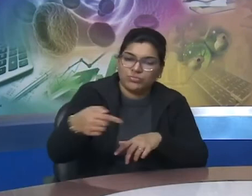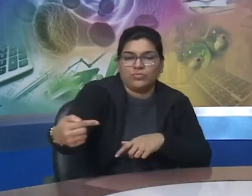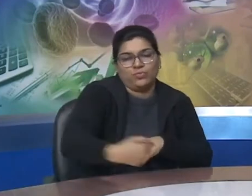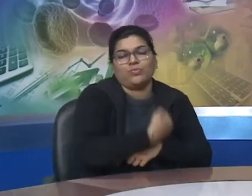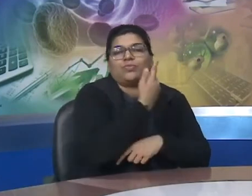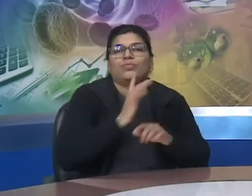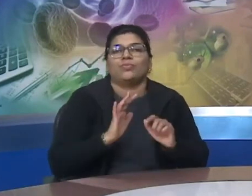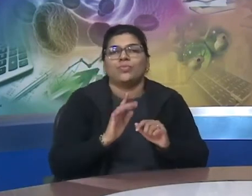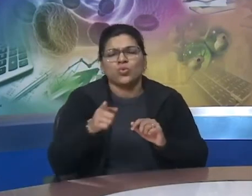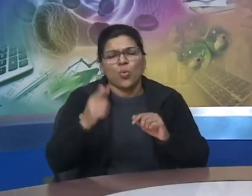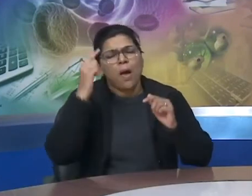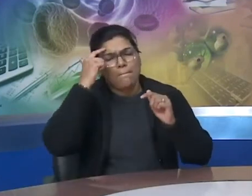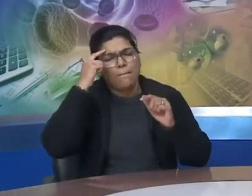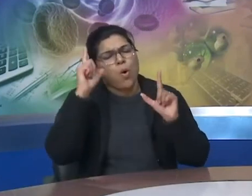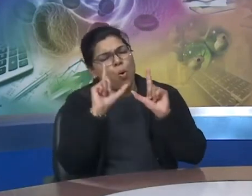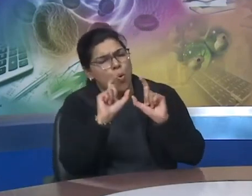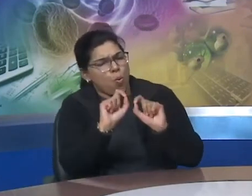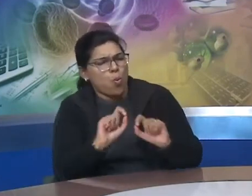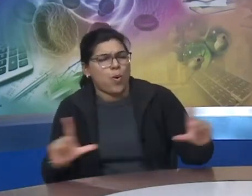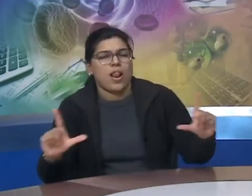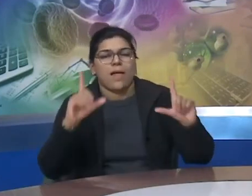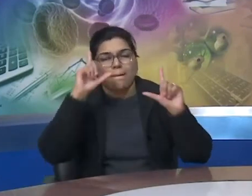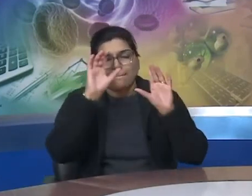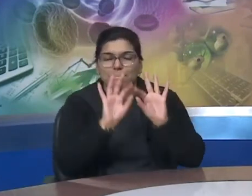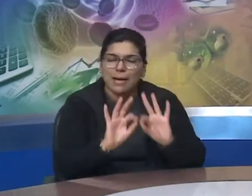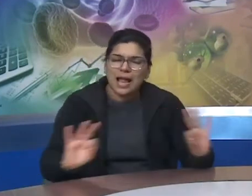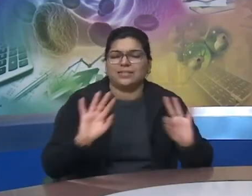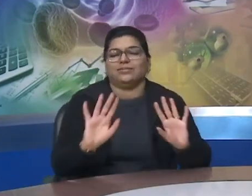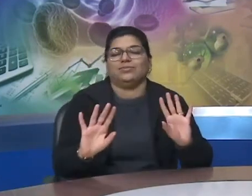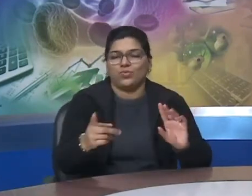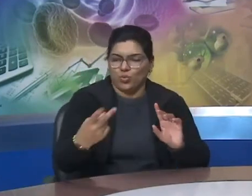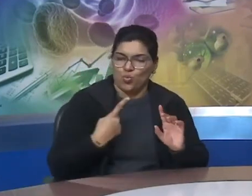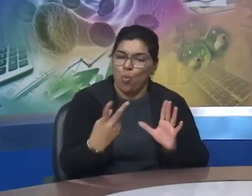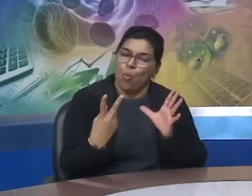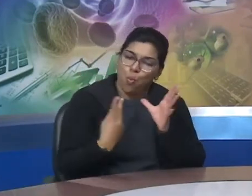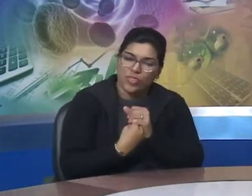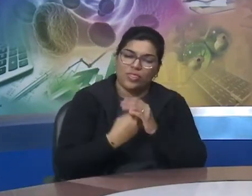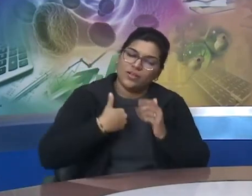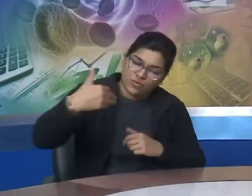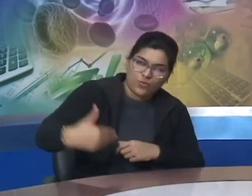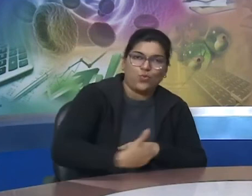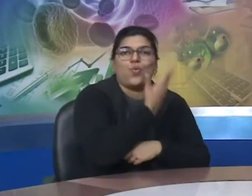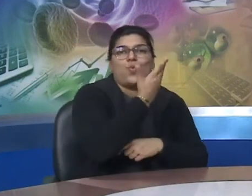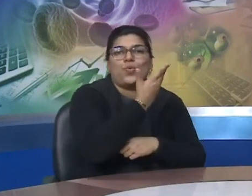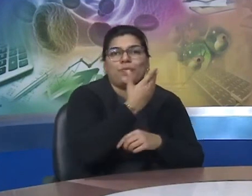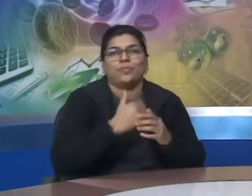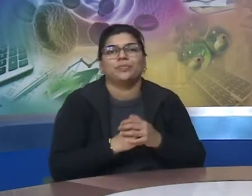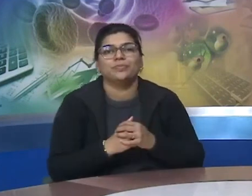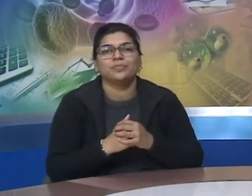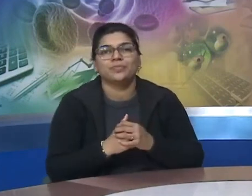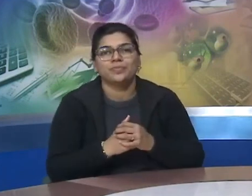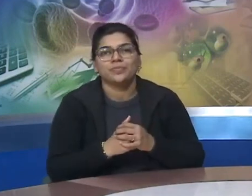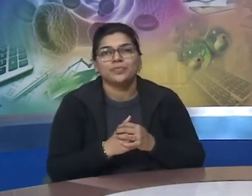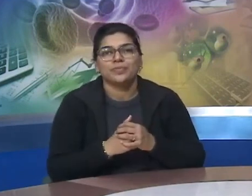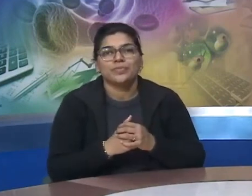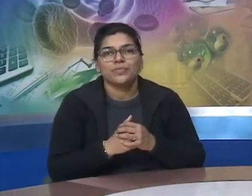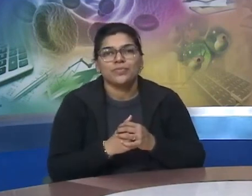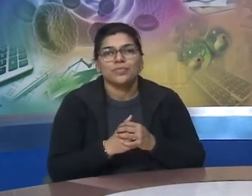Don't look at them. That's the only way to maintain one's peace of